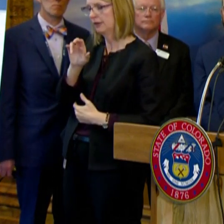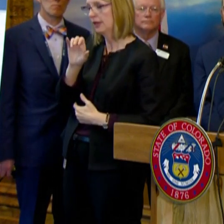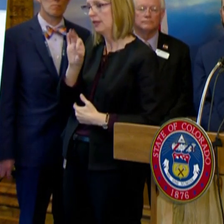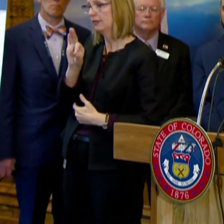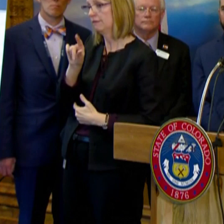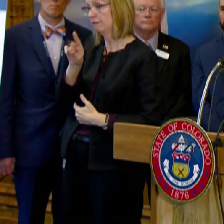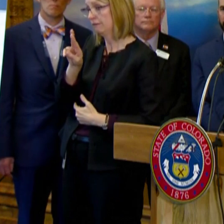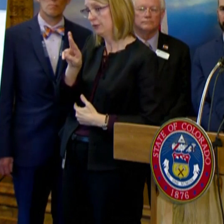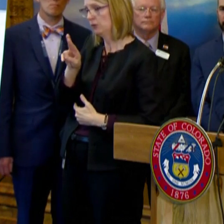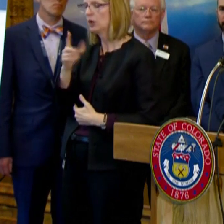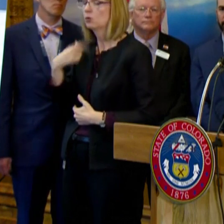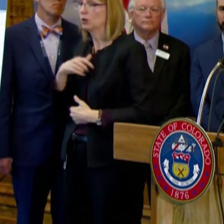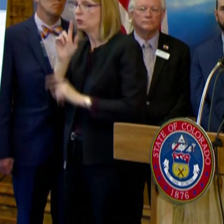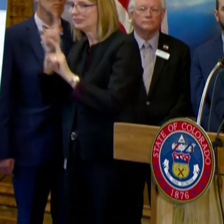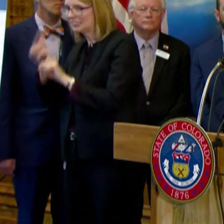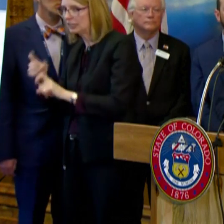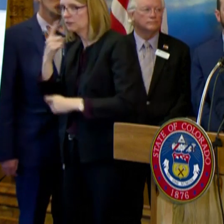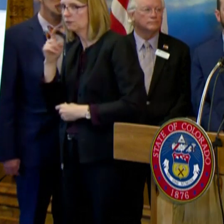coronavirus.